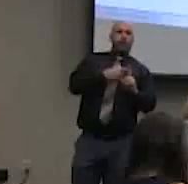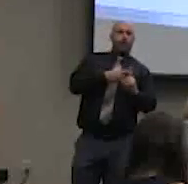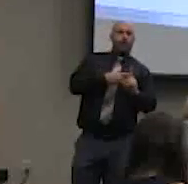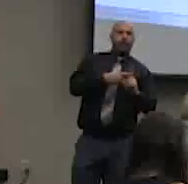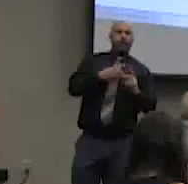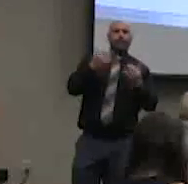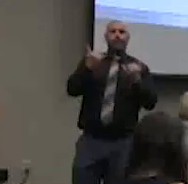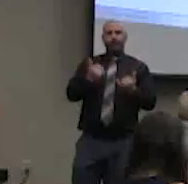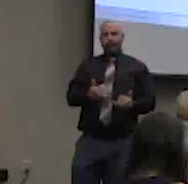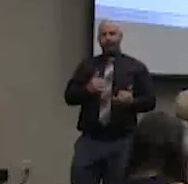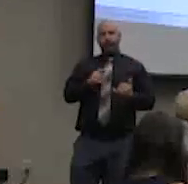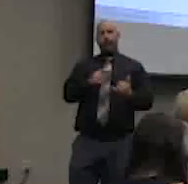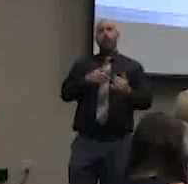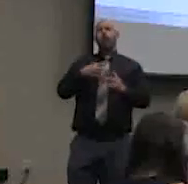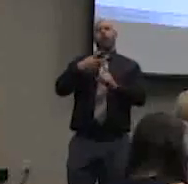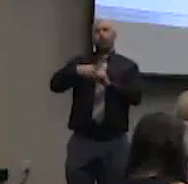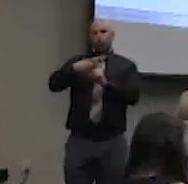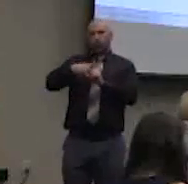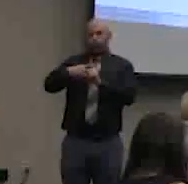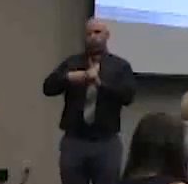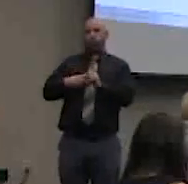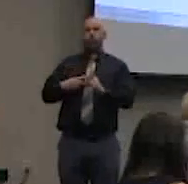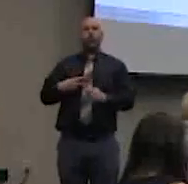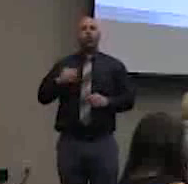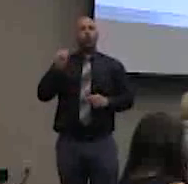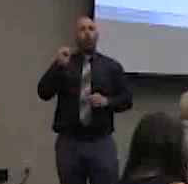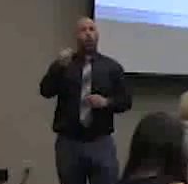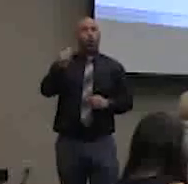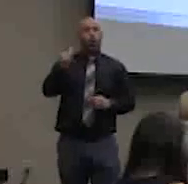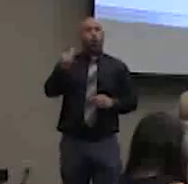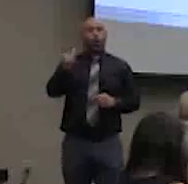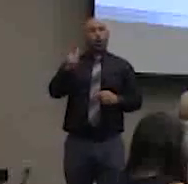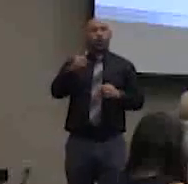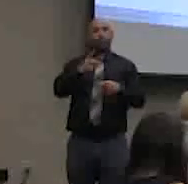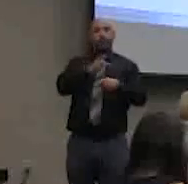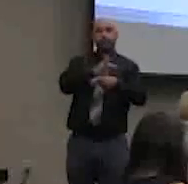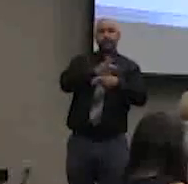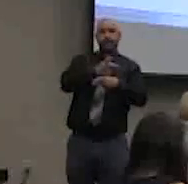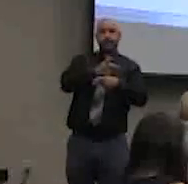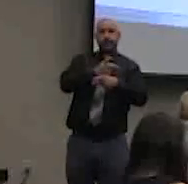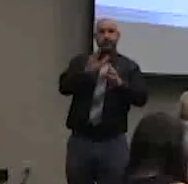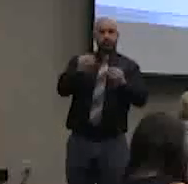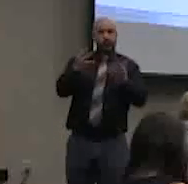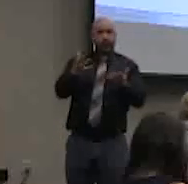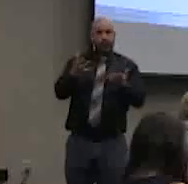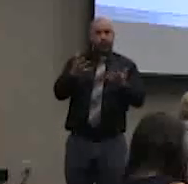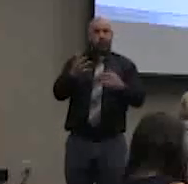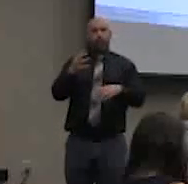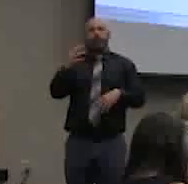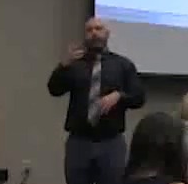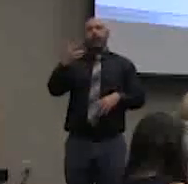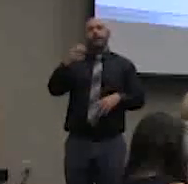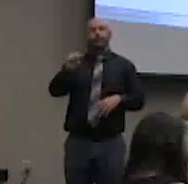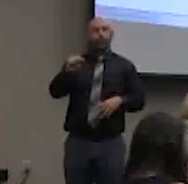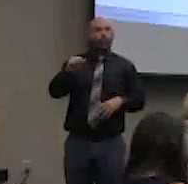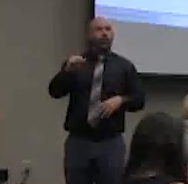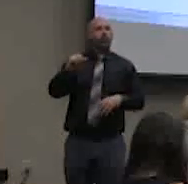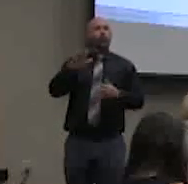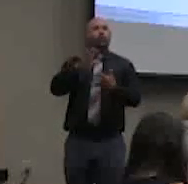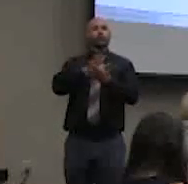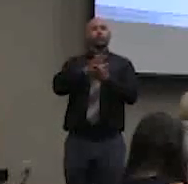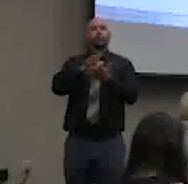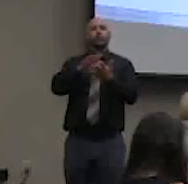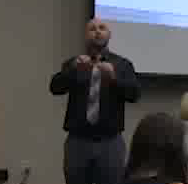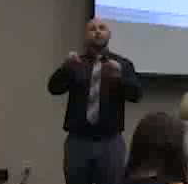month, and every provider, administrator of childcare, Head Start, school system